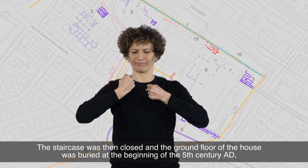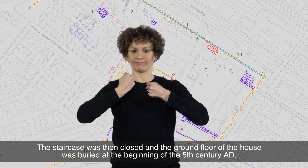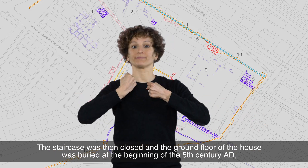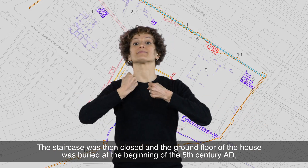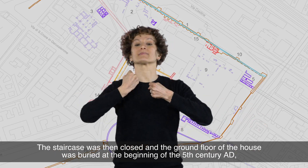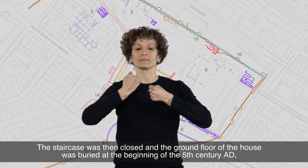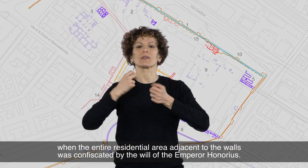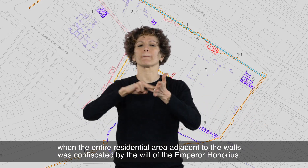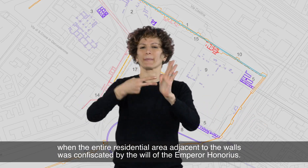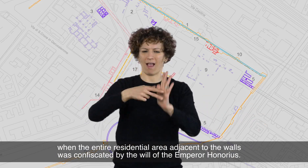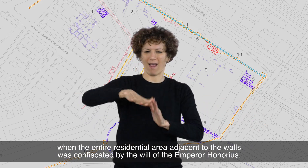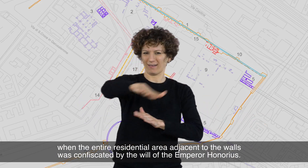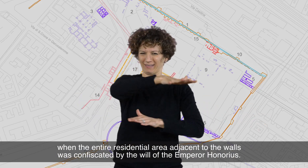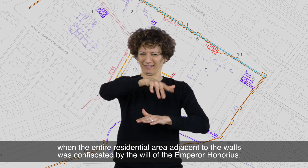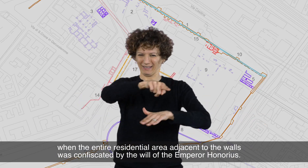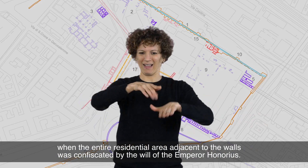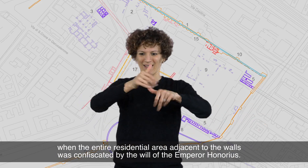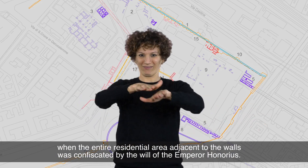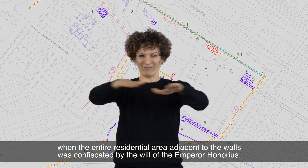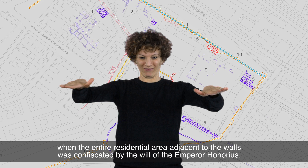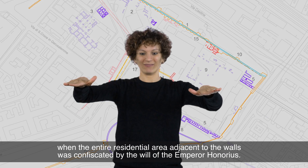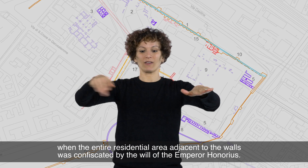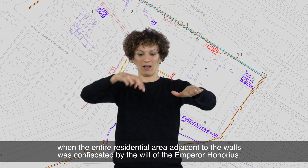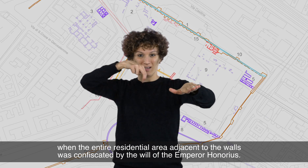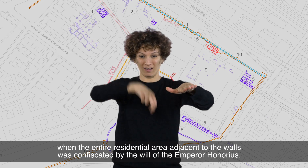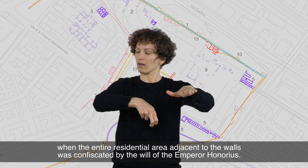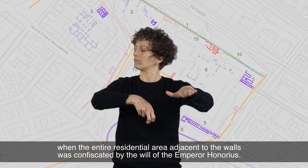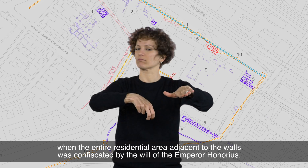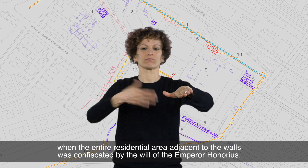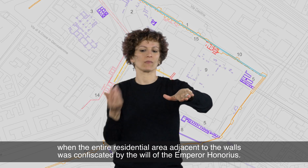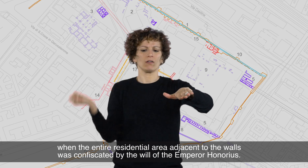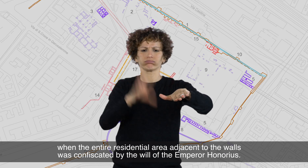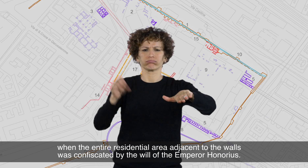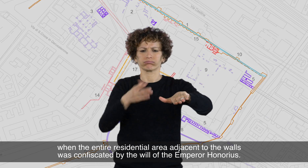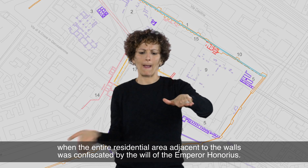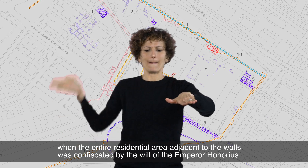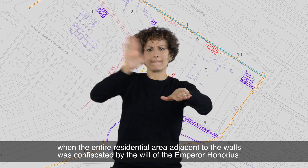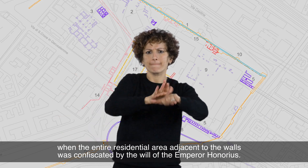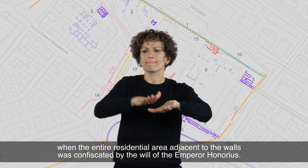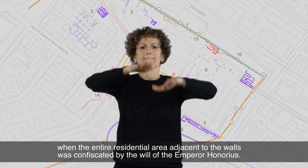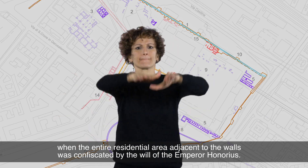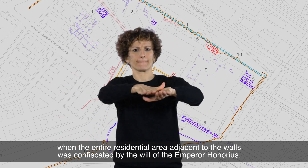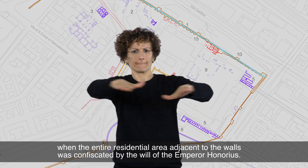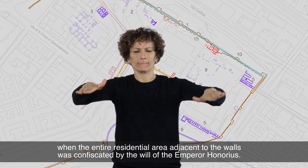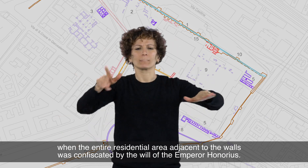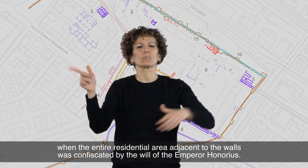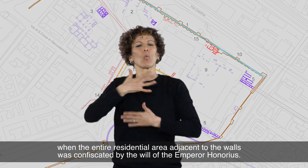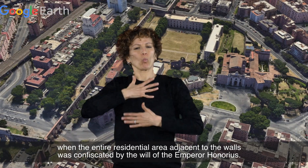century AD, when the entire residential area adjacent to the walls was confiscated by the will of the